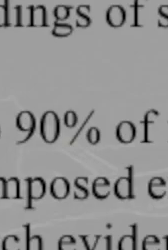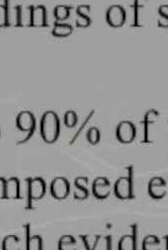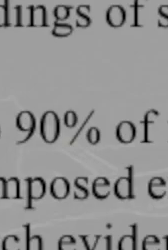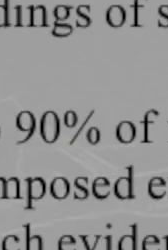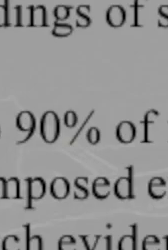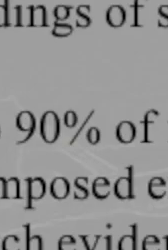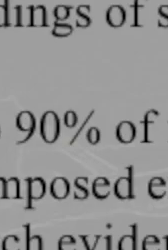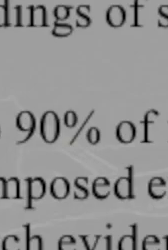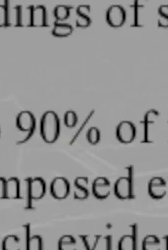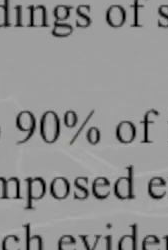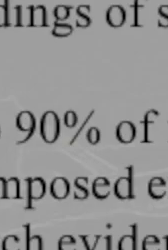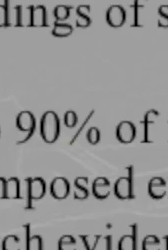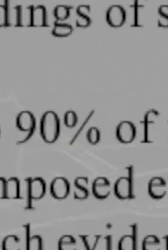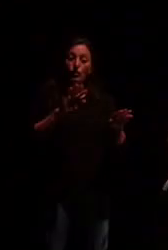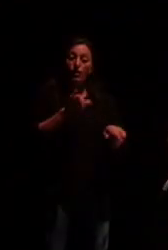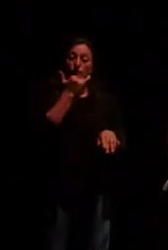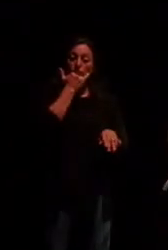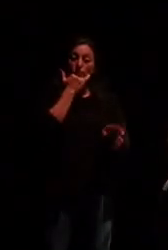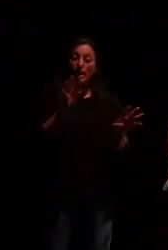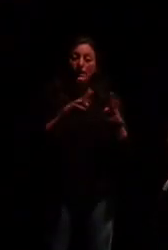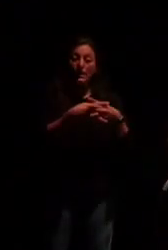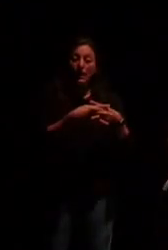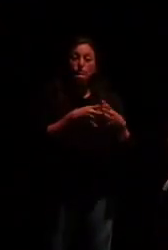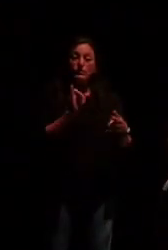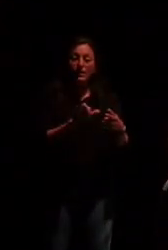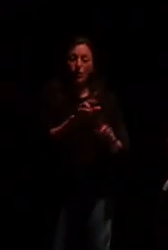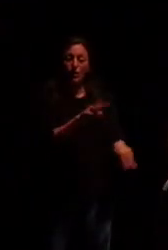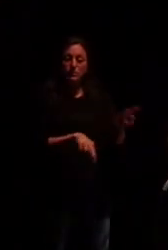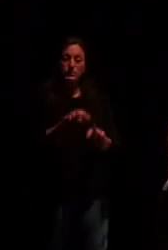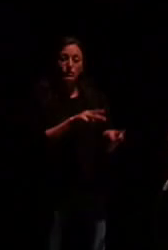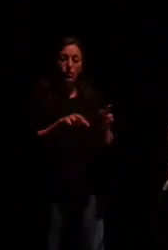the highest level of bycatch were today observed in net métier.